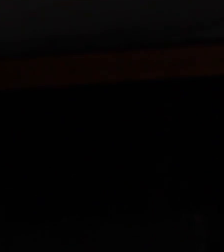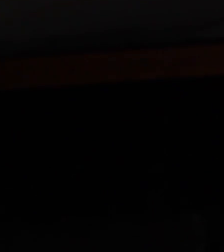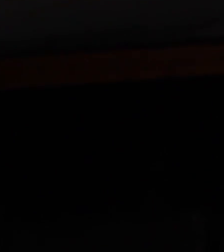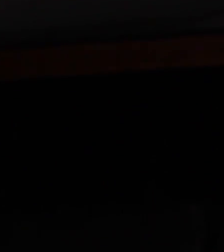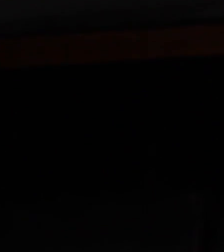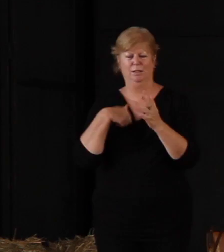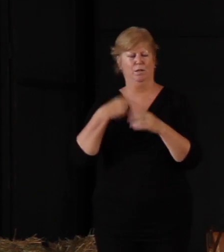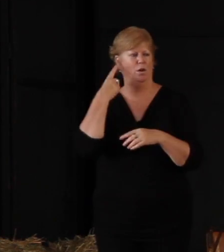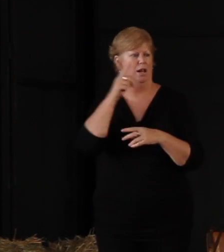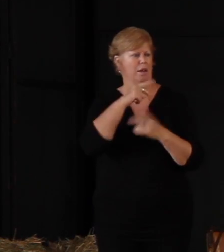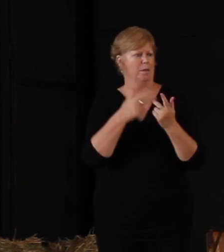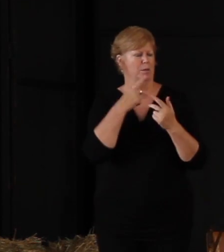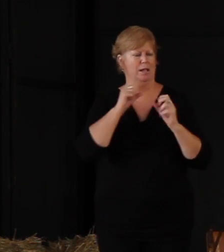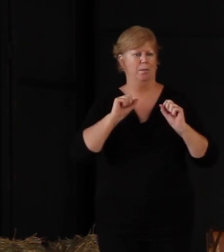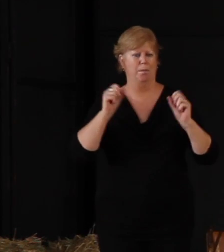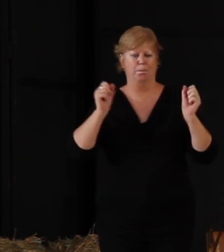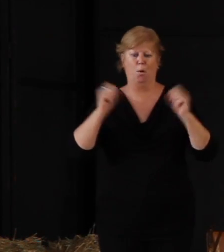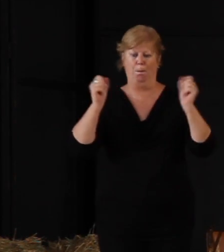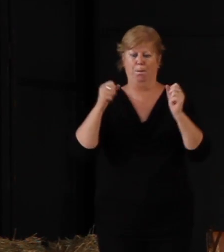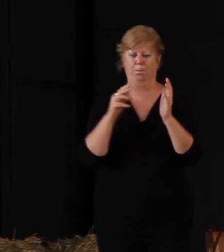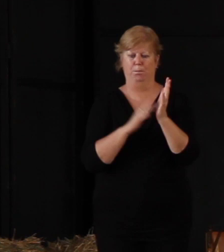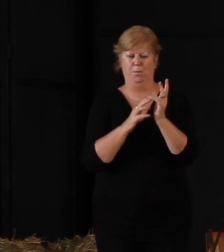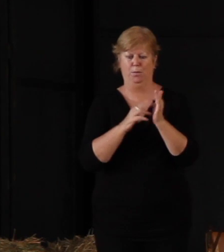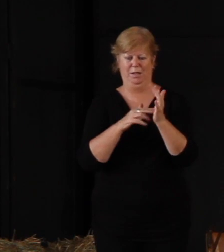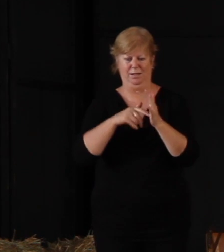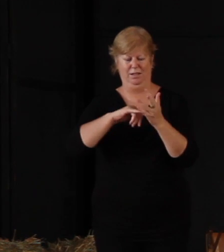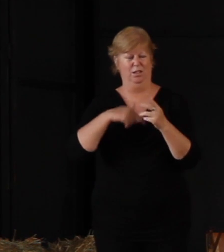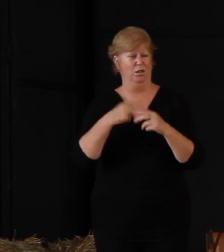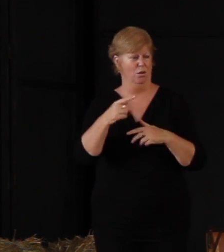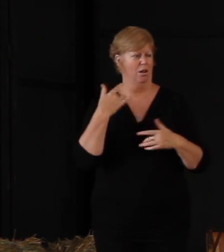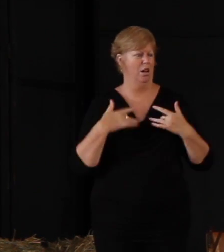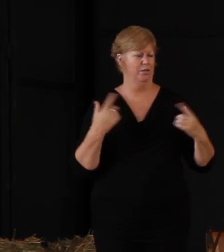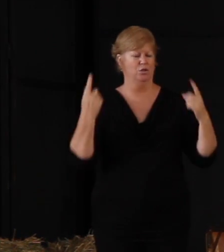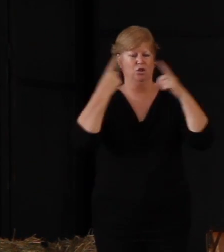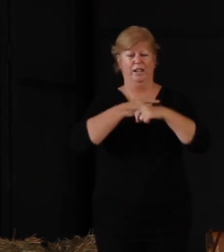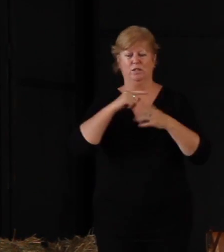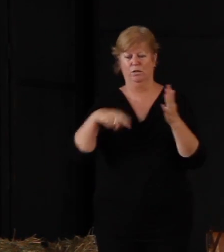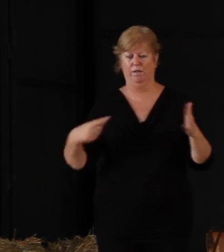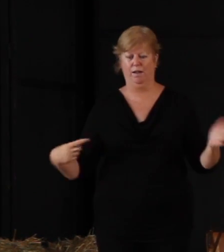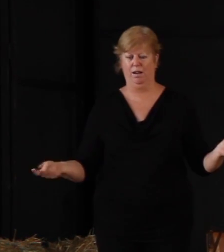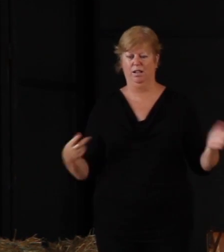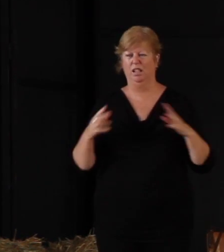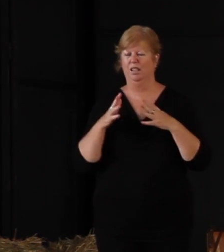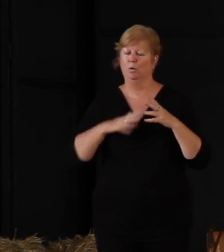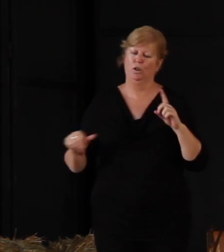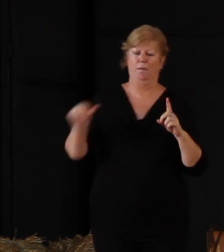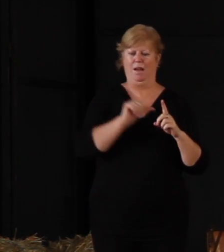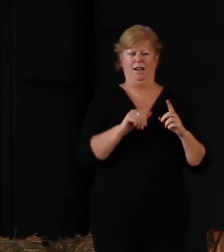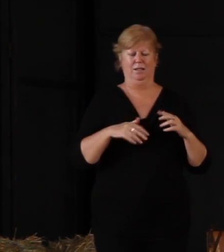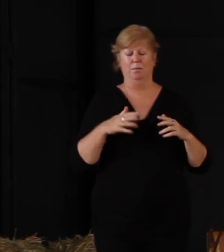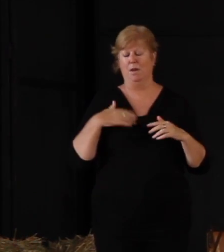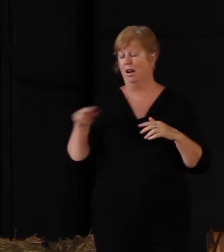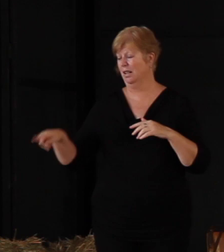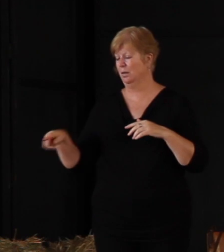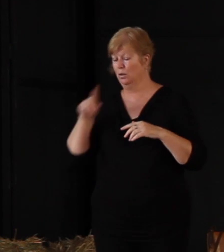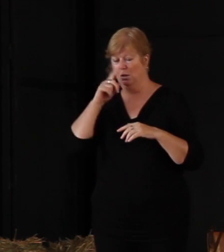from other people today. One of those moments that you may have had where your life has changed forever and you just want to rewind it. My husband